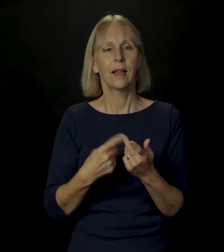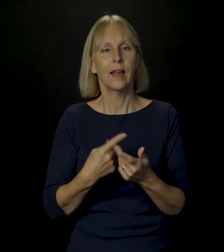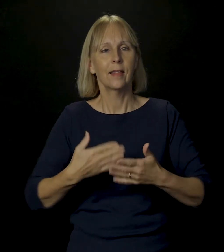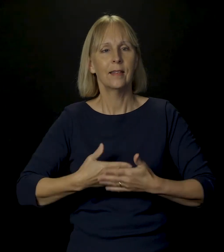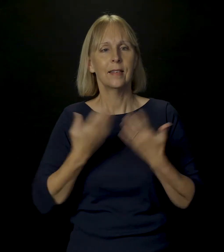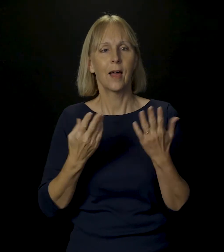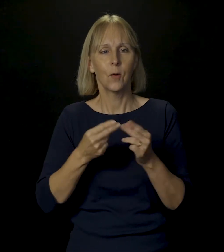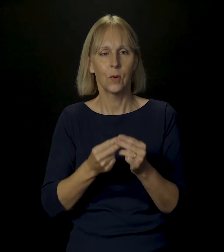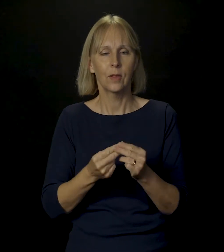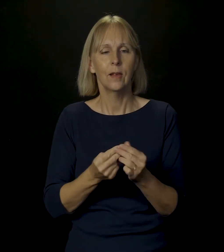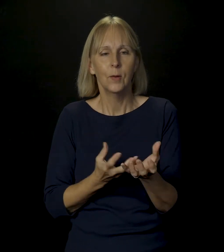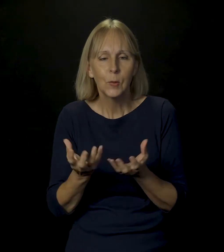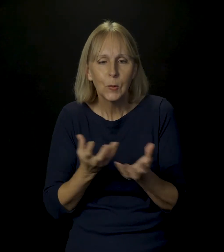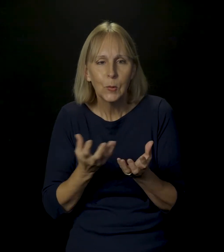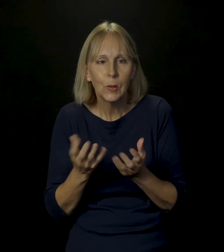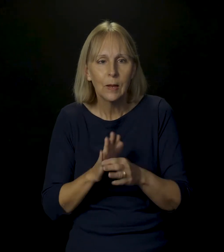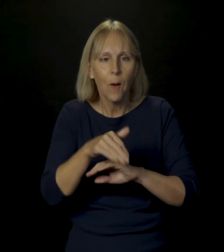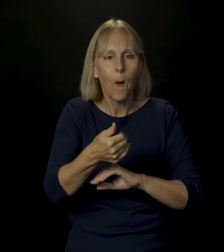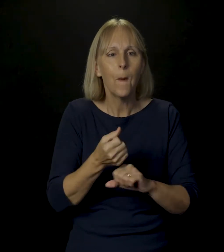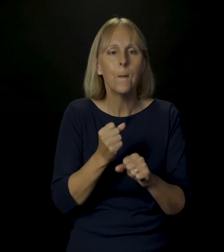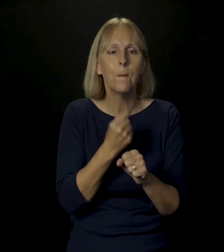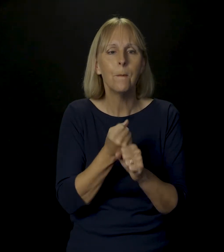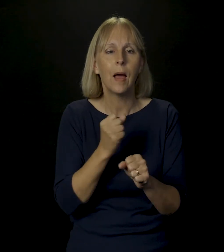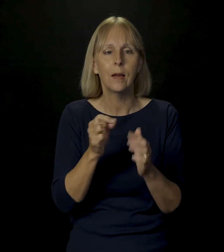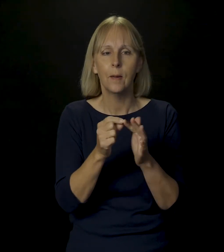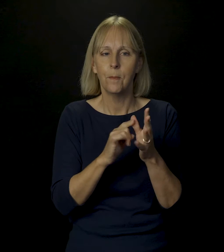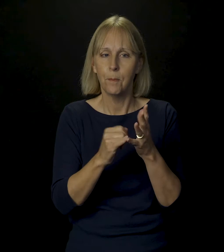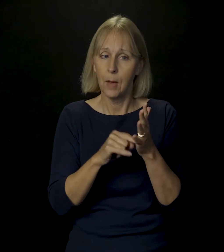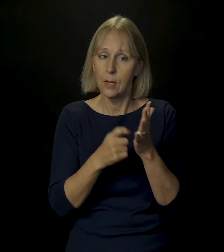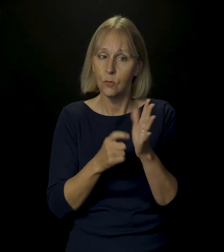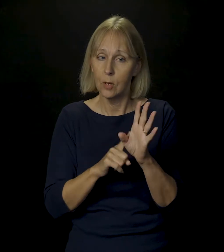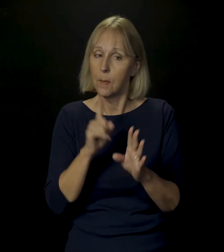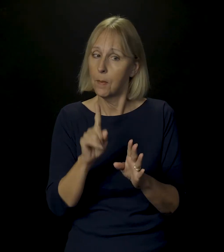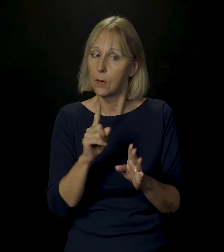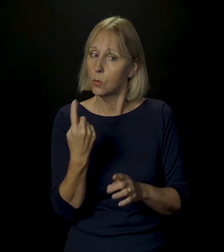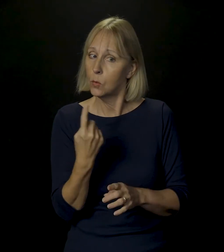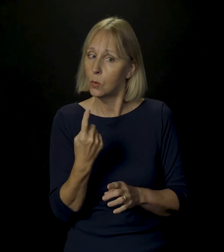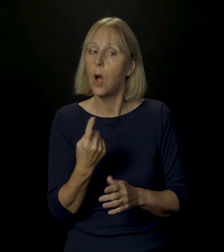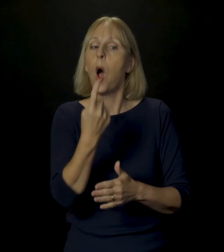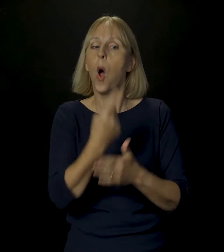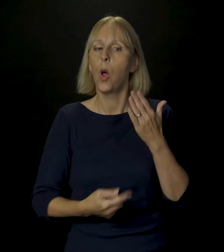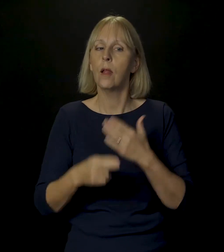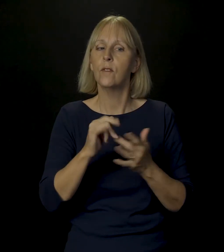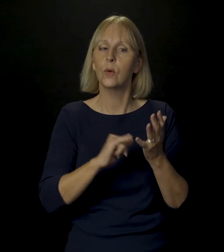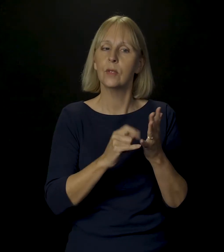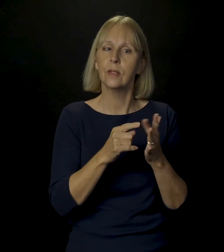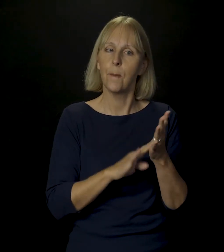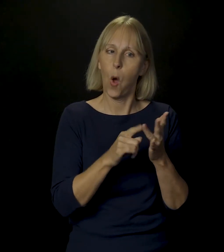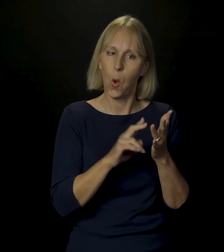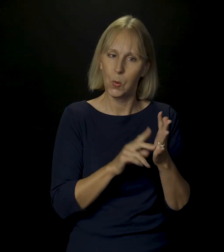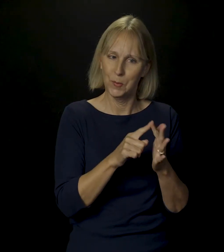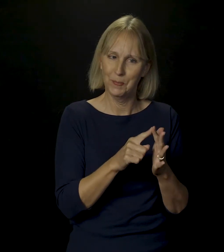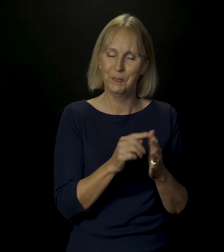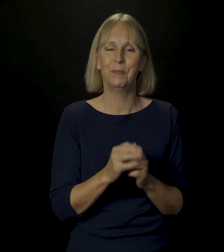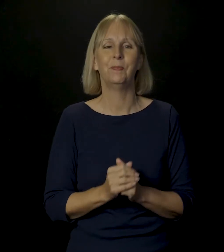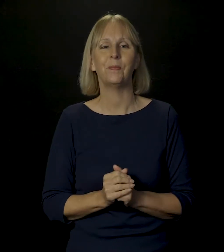Batch of these Amazing little Homemade pastries That were strictly For Simone Now we have a Photo here of Simone and Dori